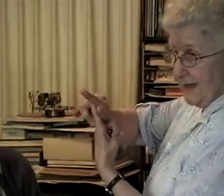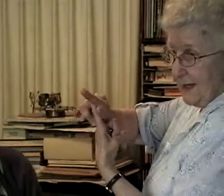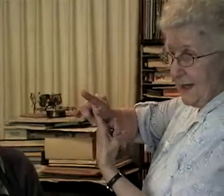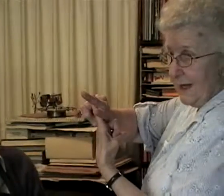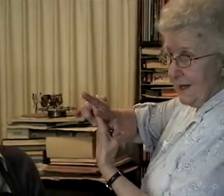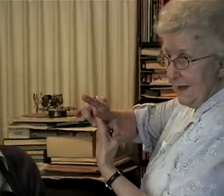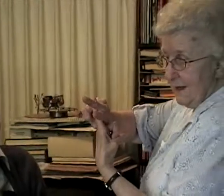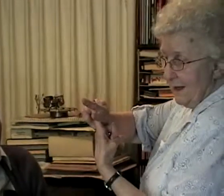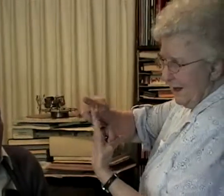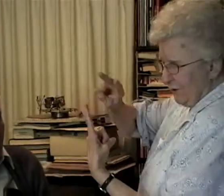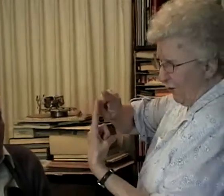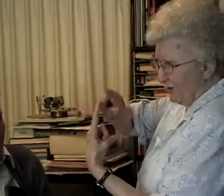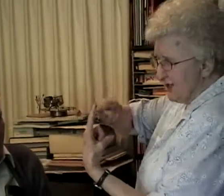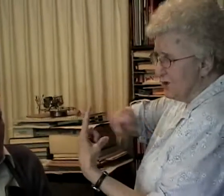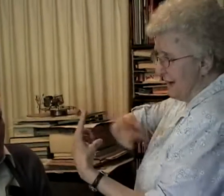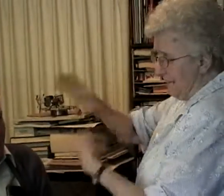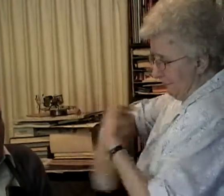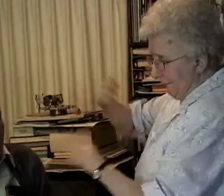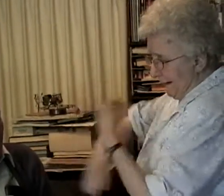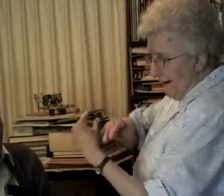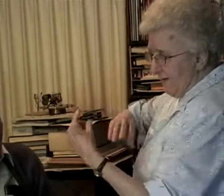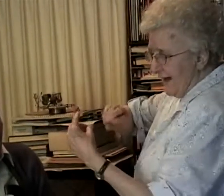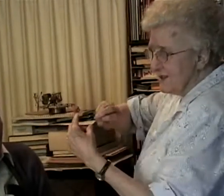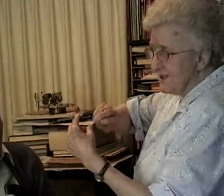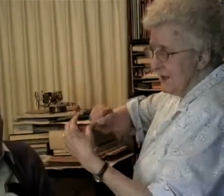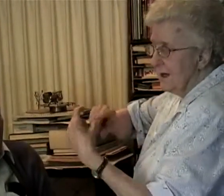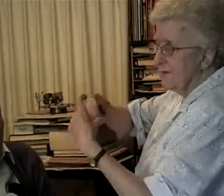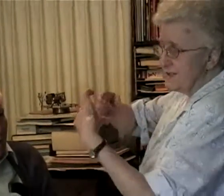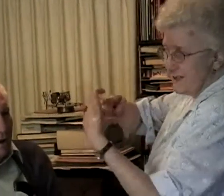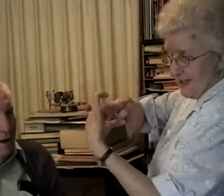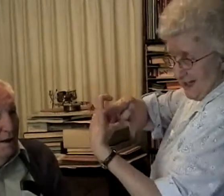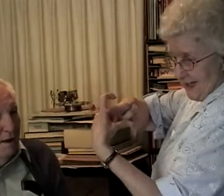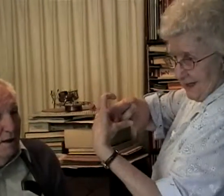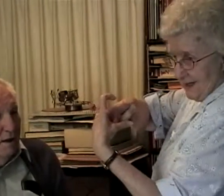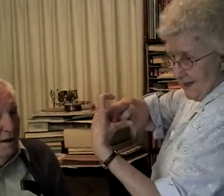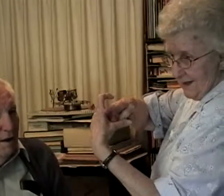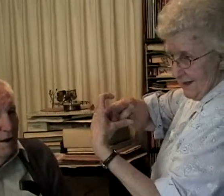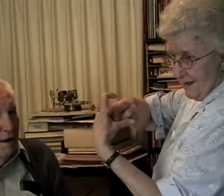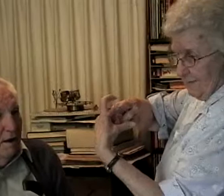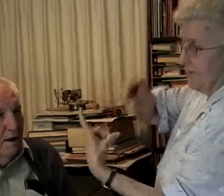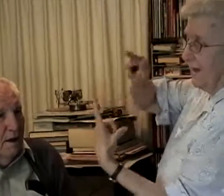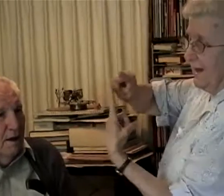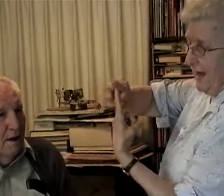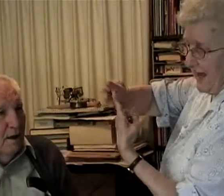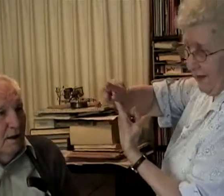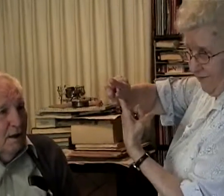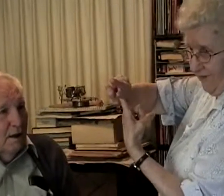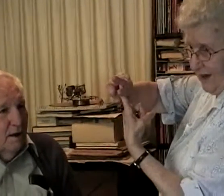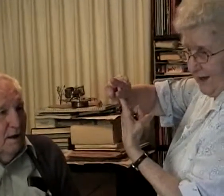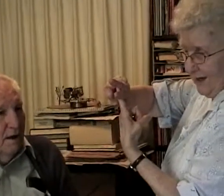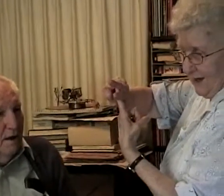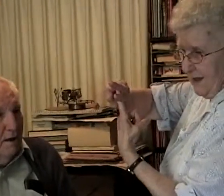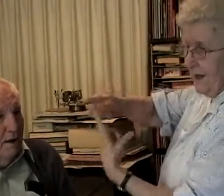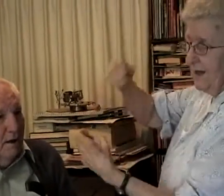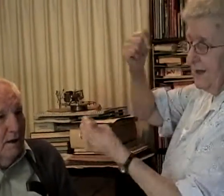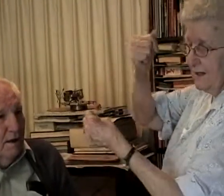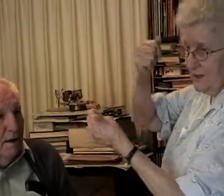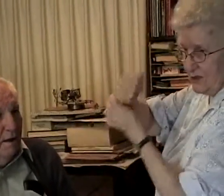E, oh no, excuse me, this is E, F,